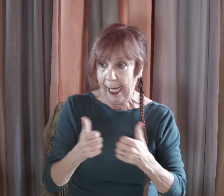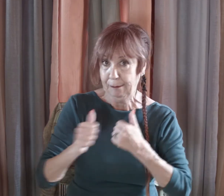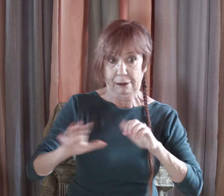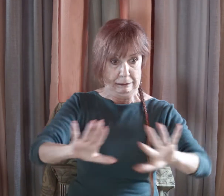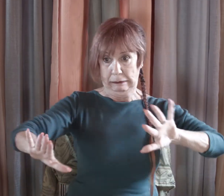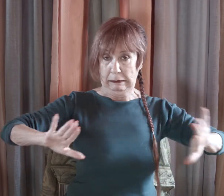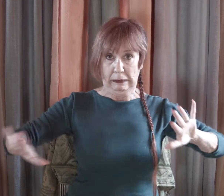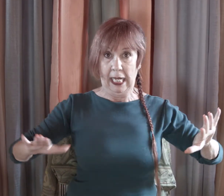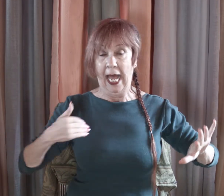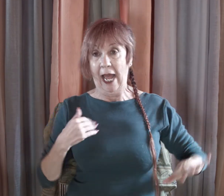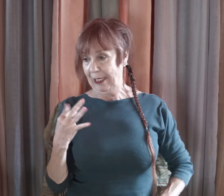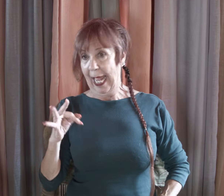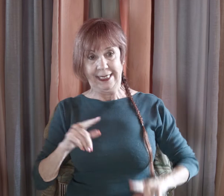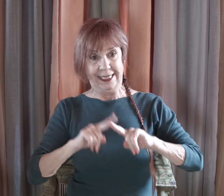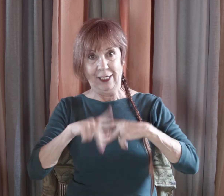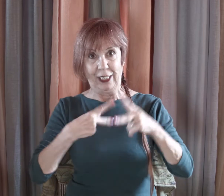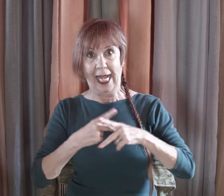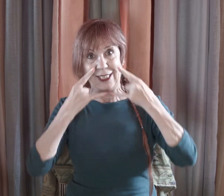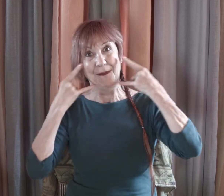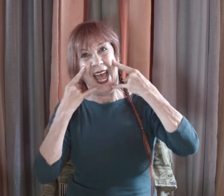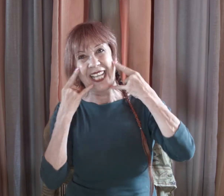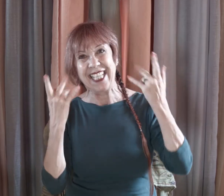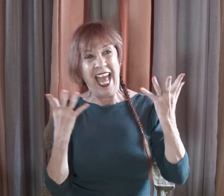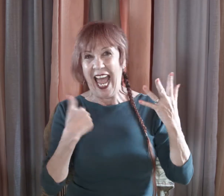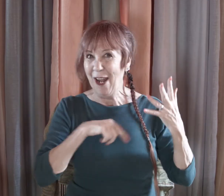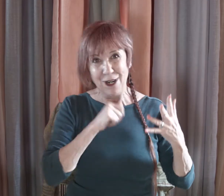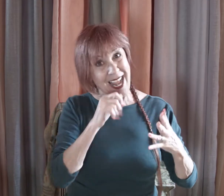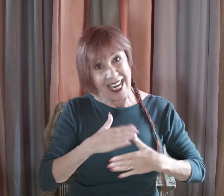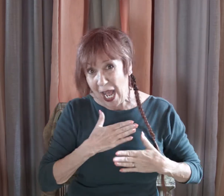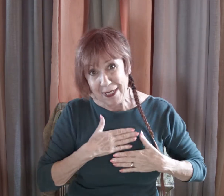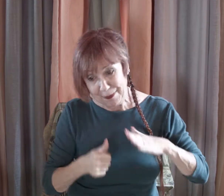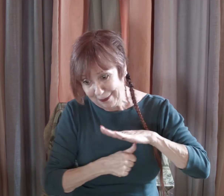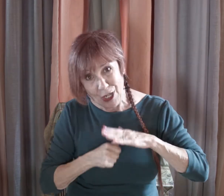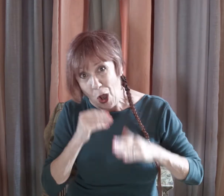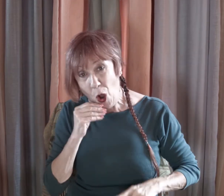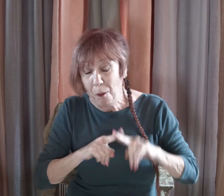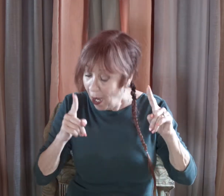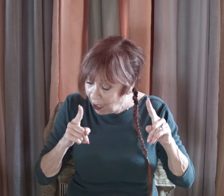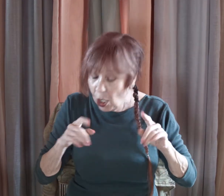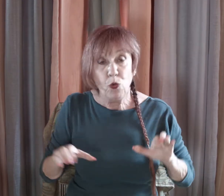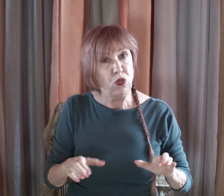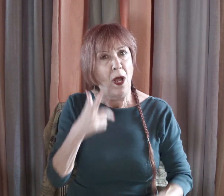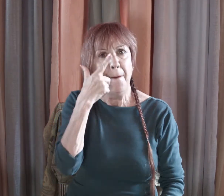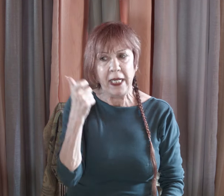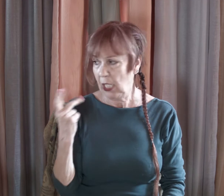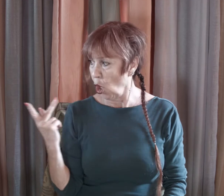We're staying away from people. We got 19 different kinds of masks. And we're not happy to be home all the time, but we're doing it because